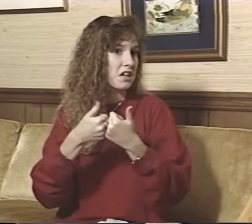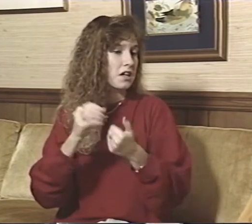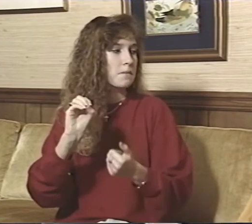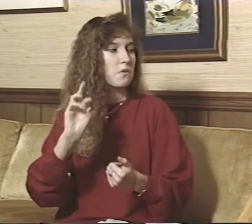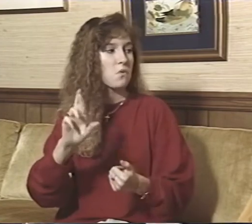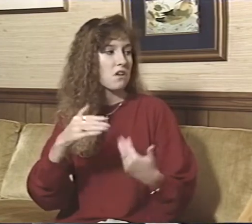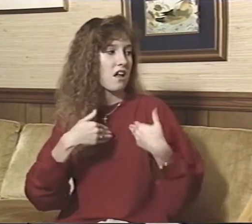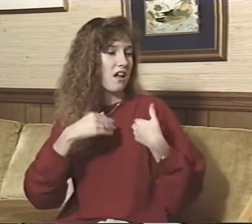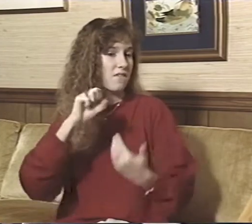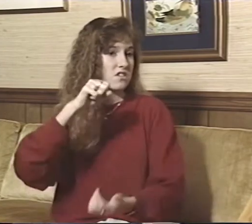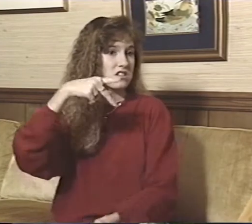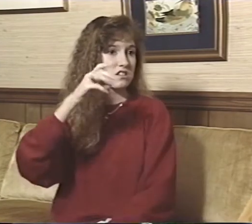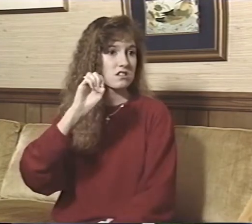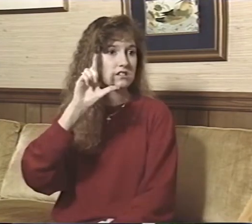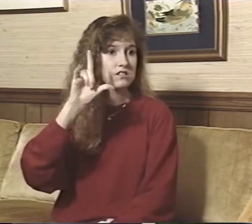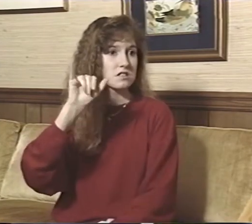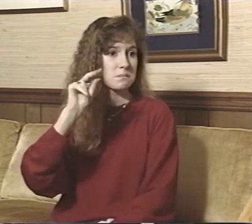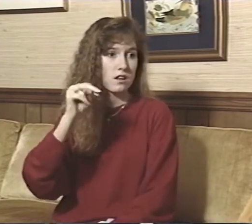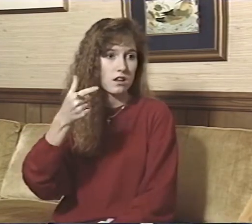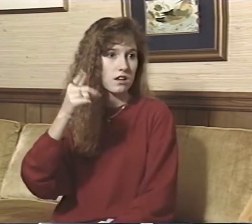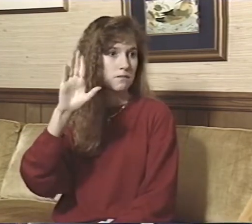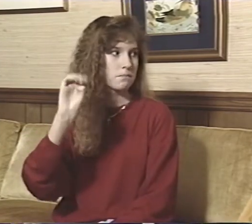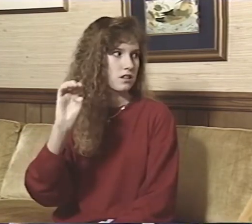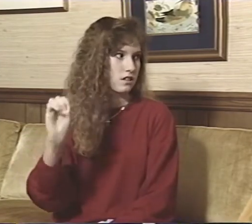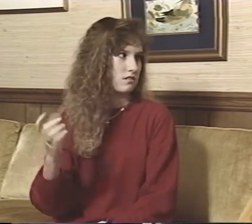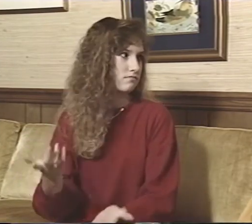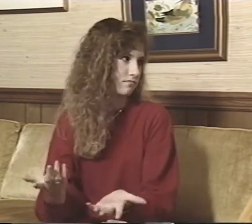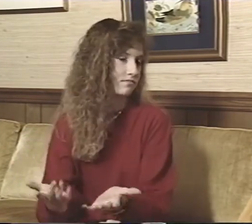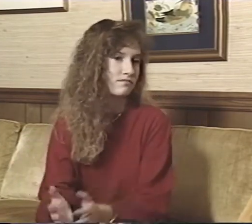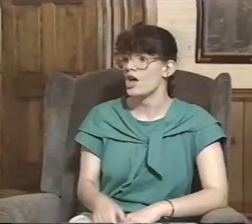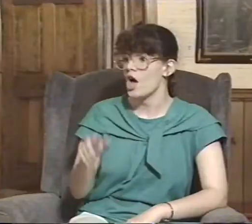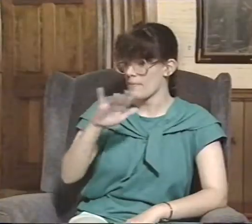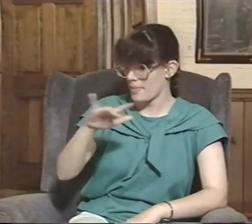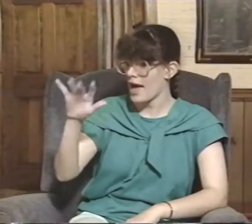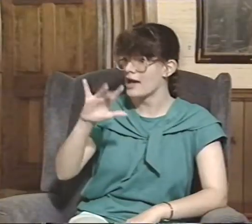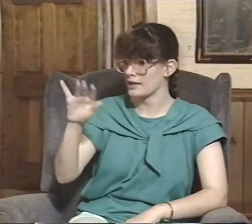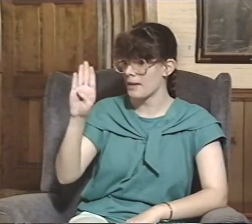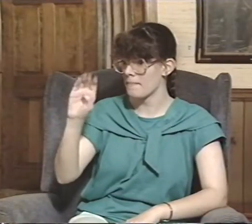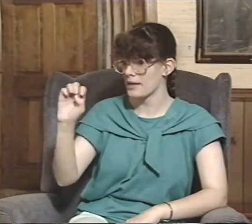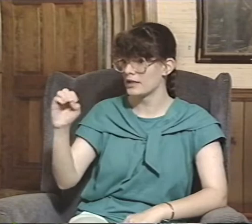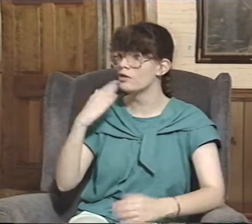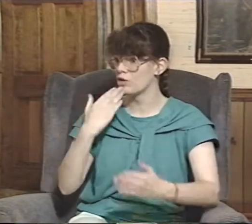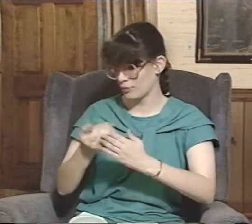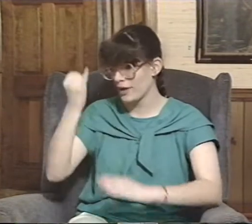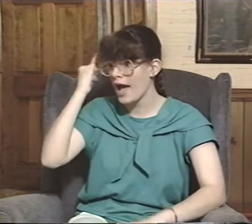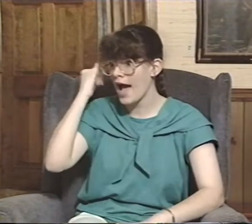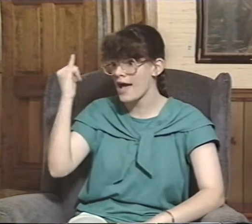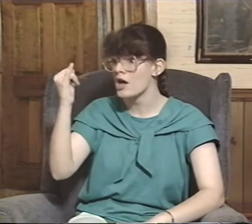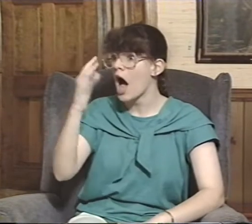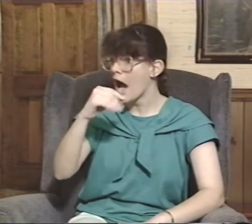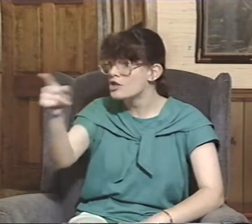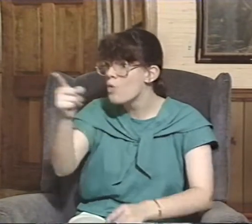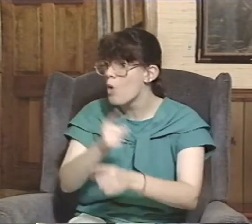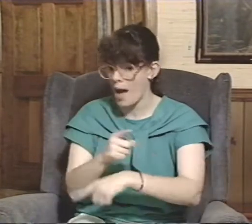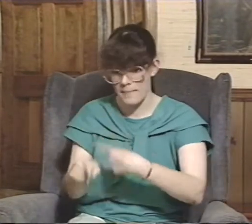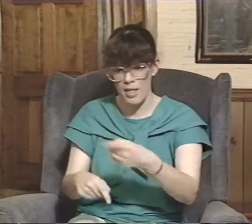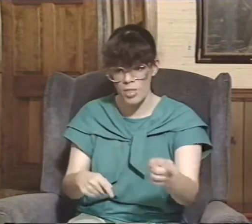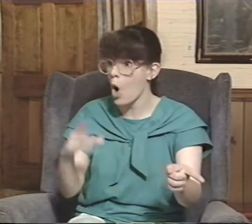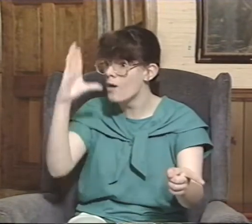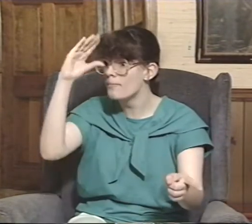word games or have a spelling bee. The spelling bee is a good idea. And you're right about